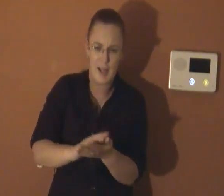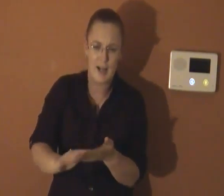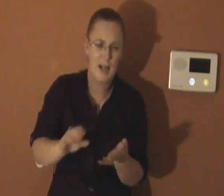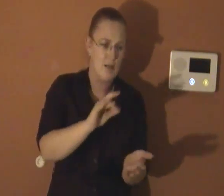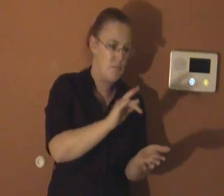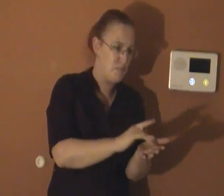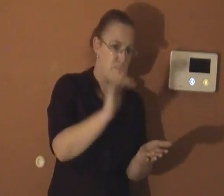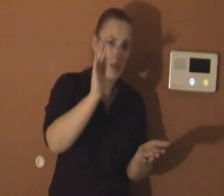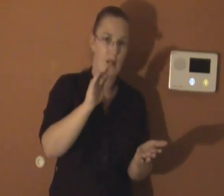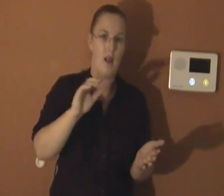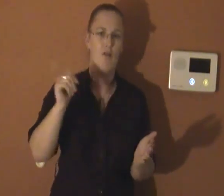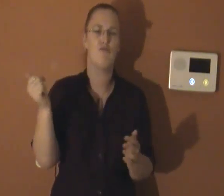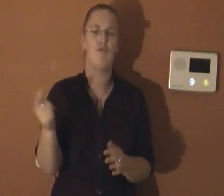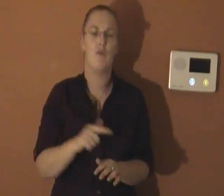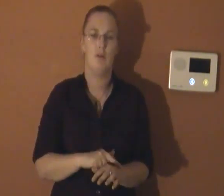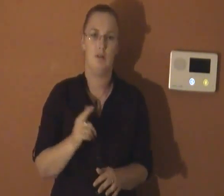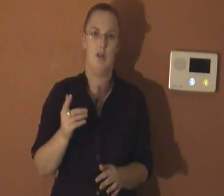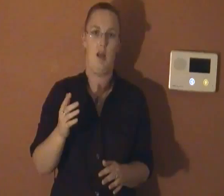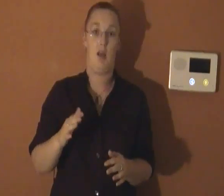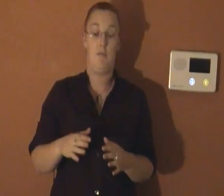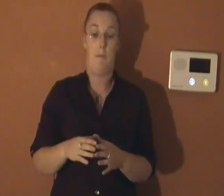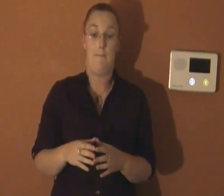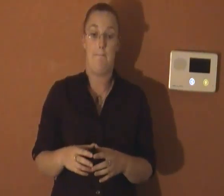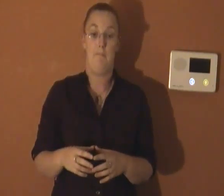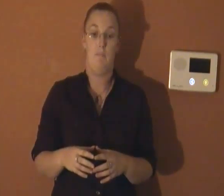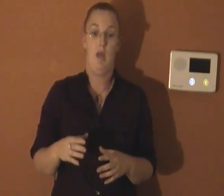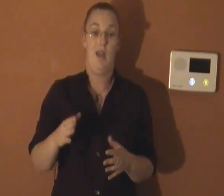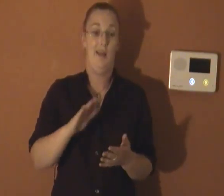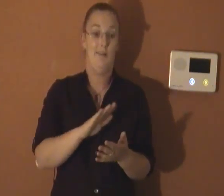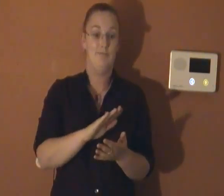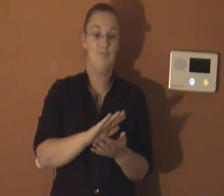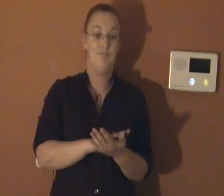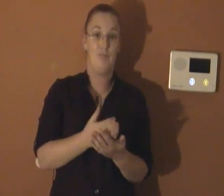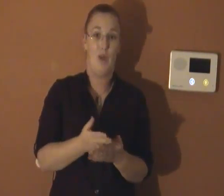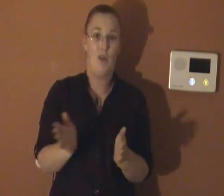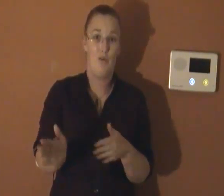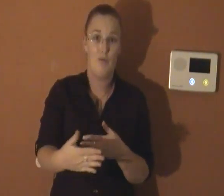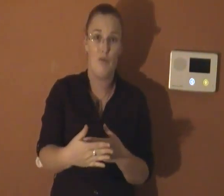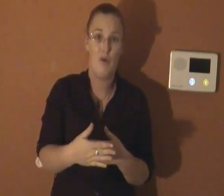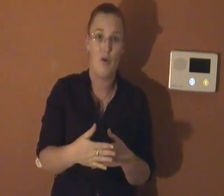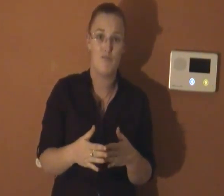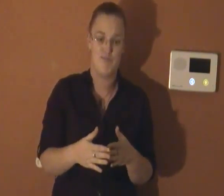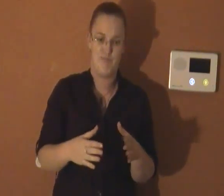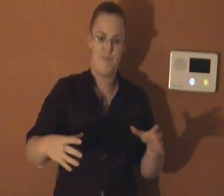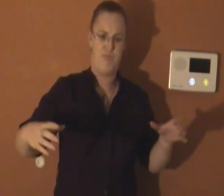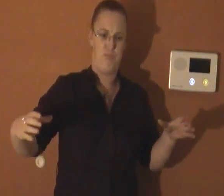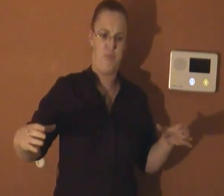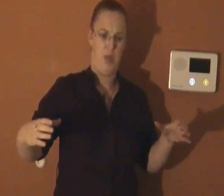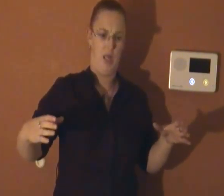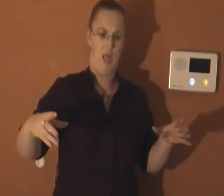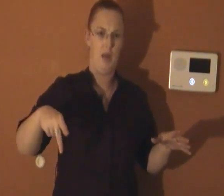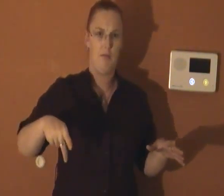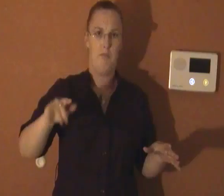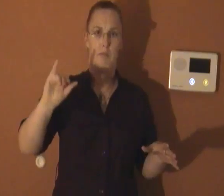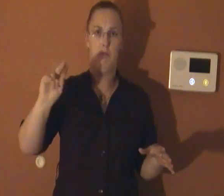There was a huge pine table in the kitchen with an old red settle where the farm workers used to come in and sit and